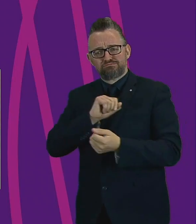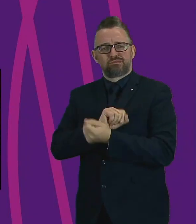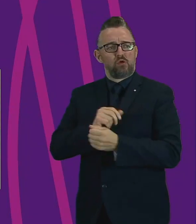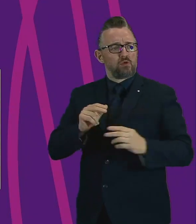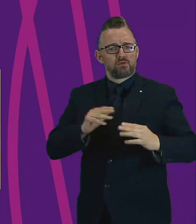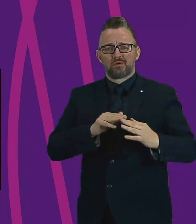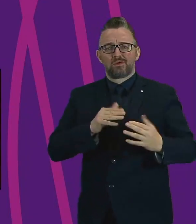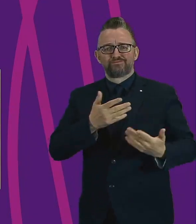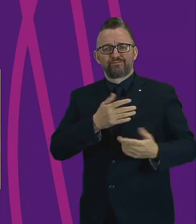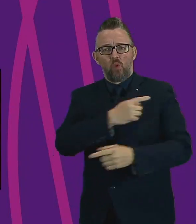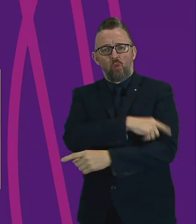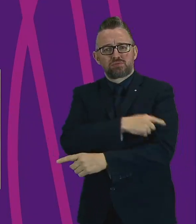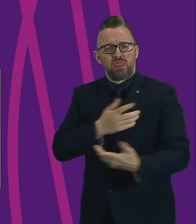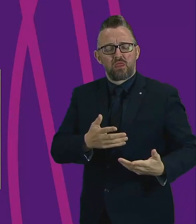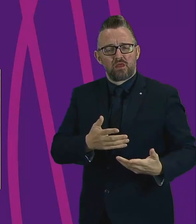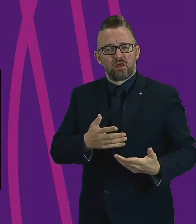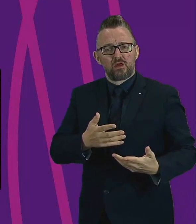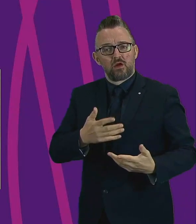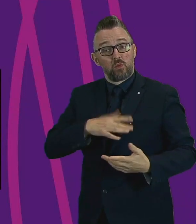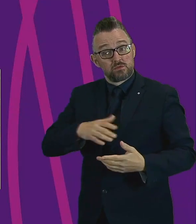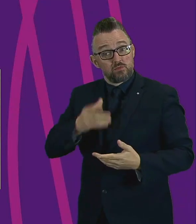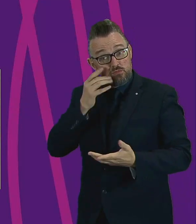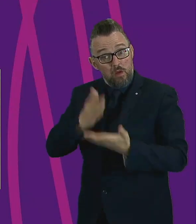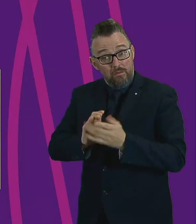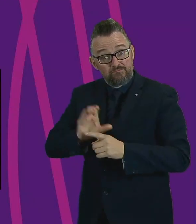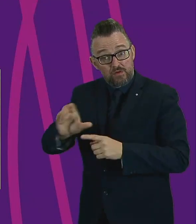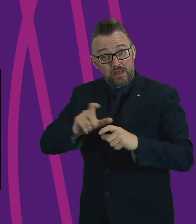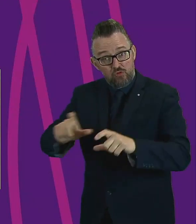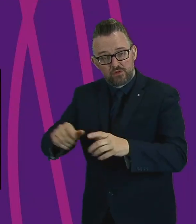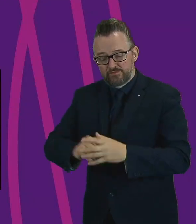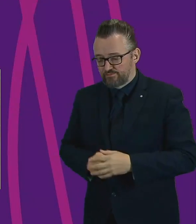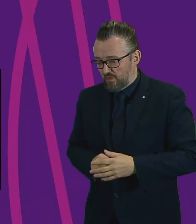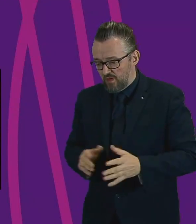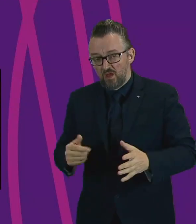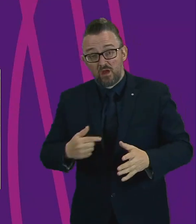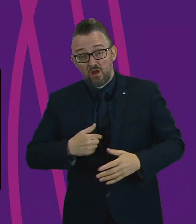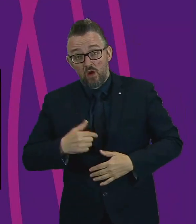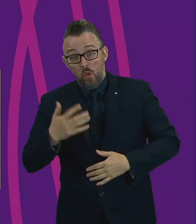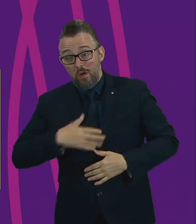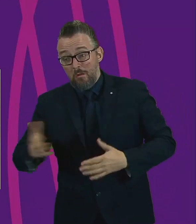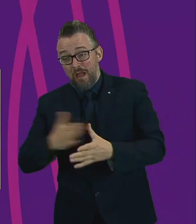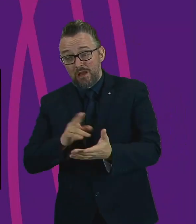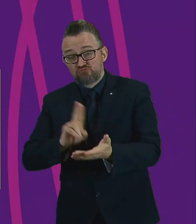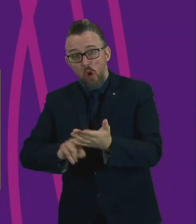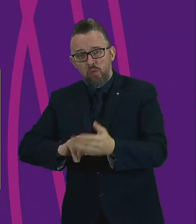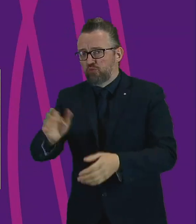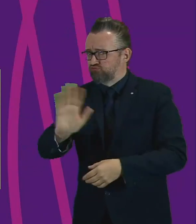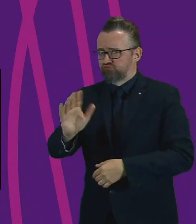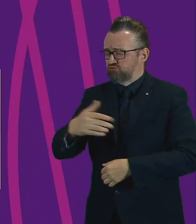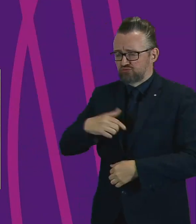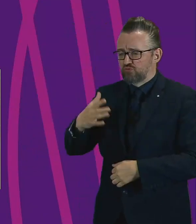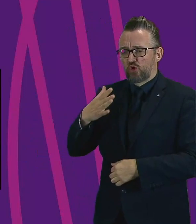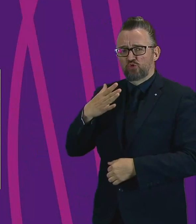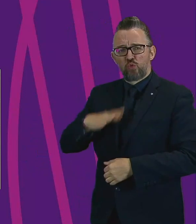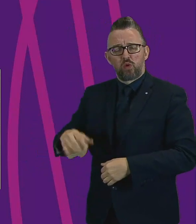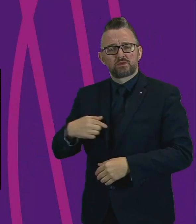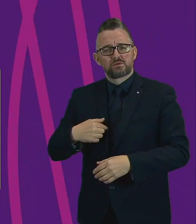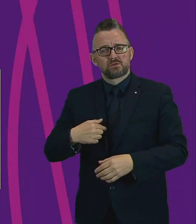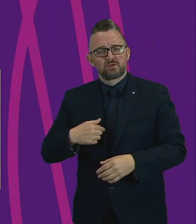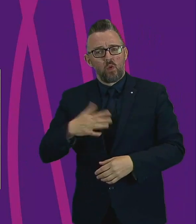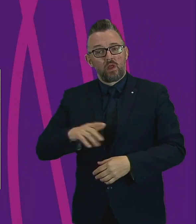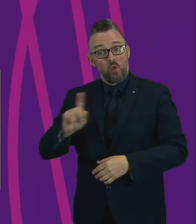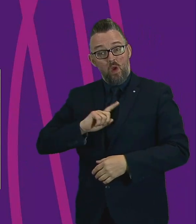I take Mr Findlay's point. I don't want us to return to normal. That's why the document